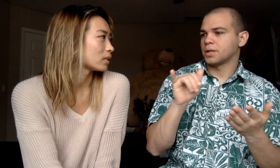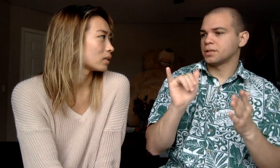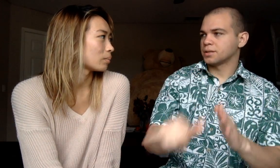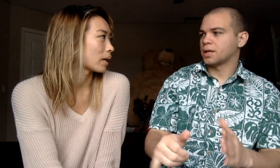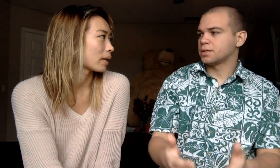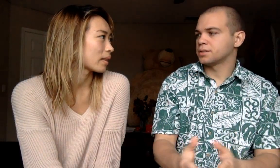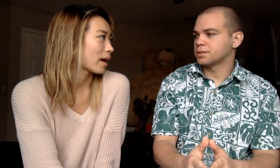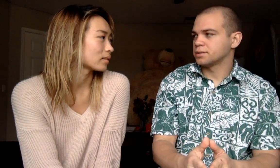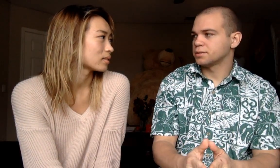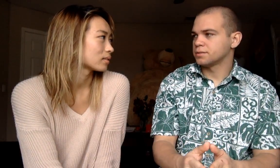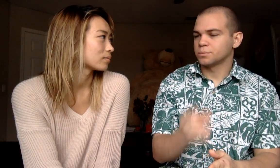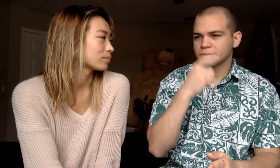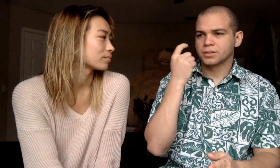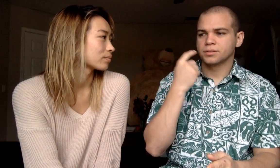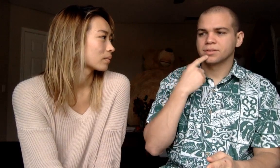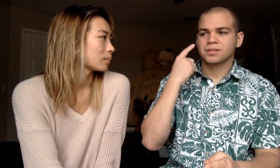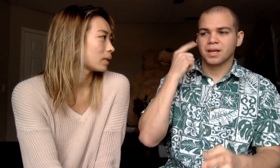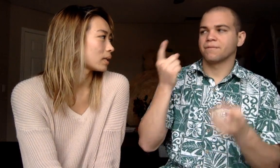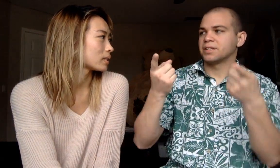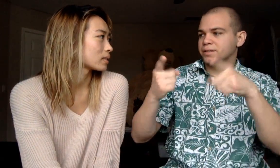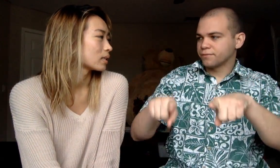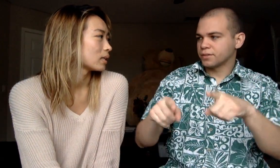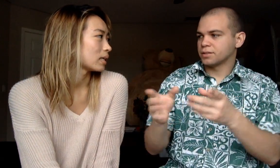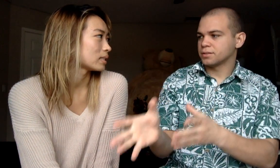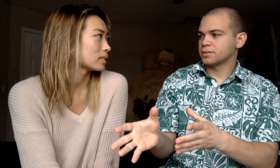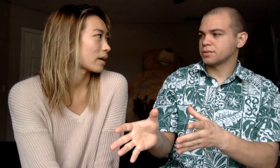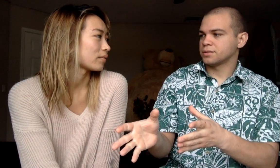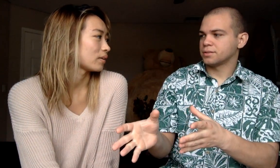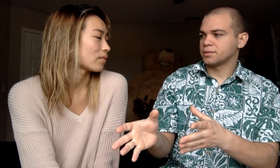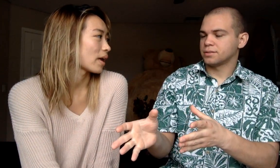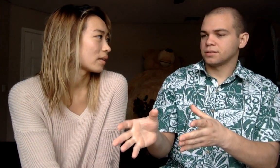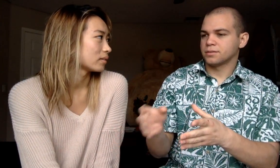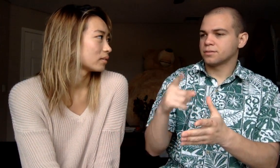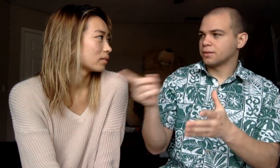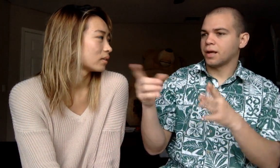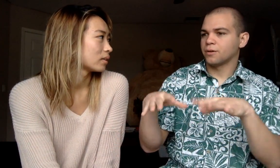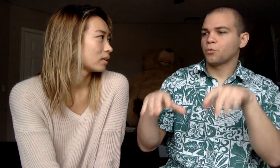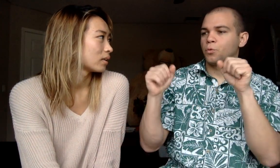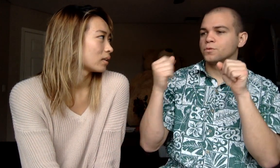by that because it's a deaf event.